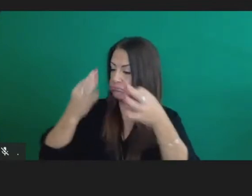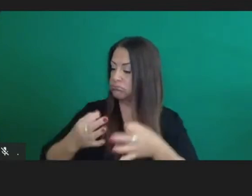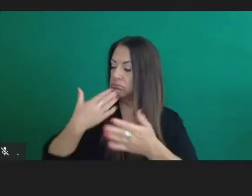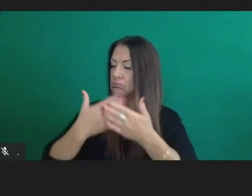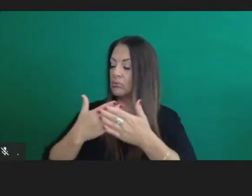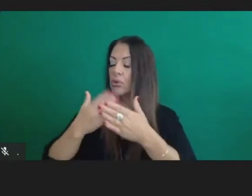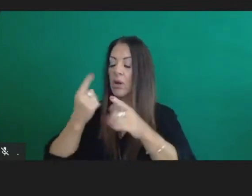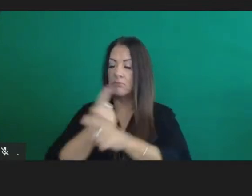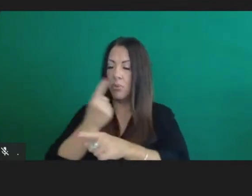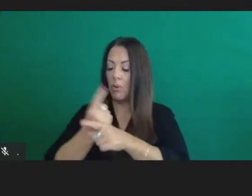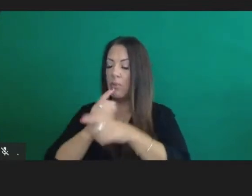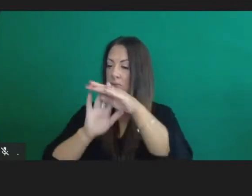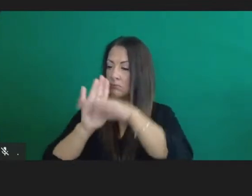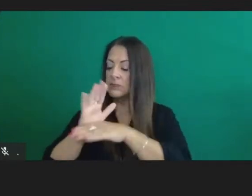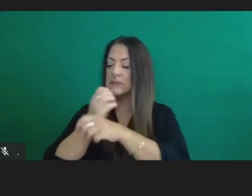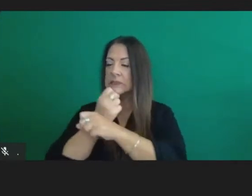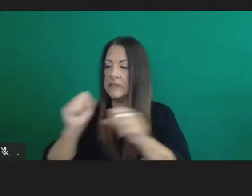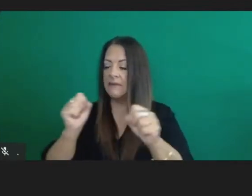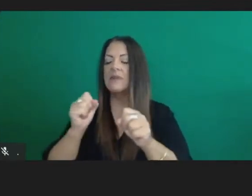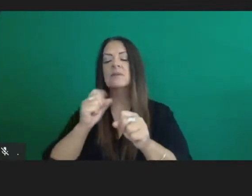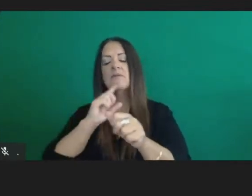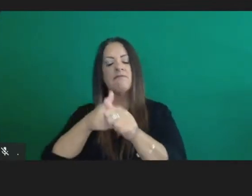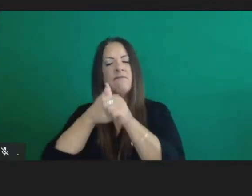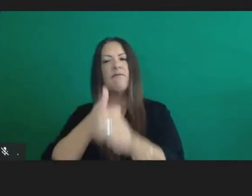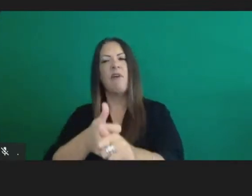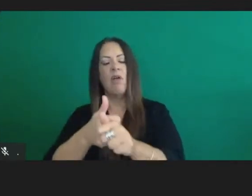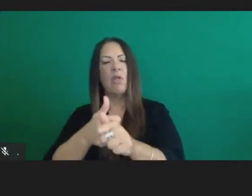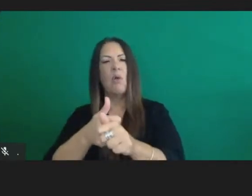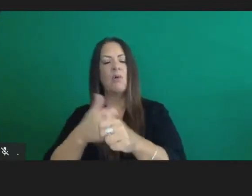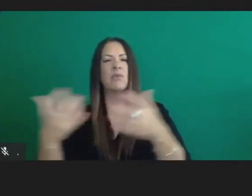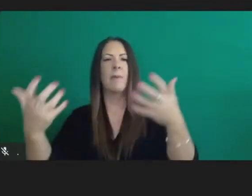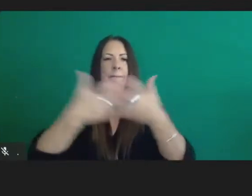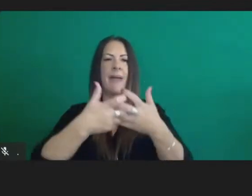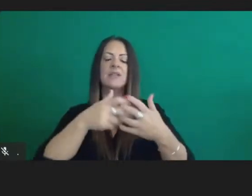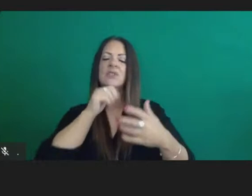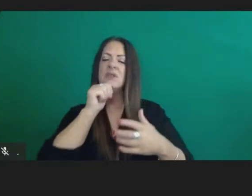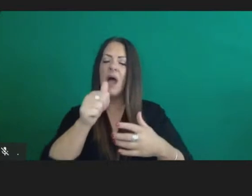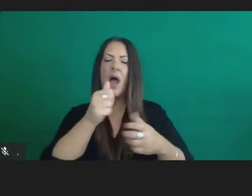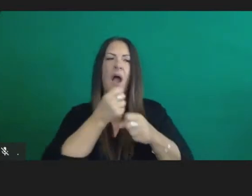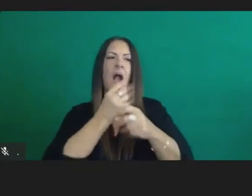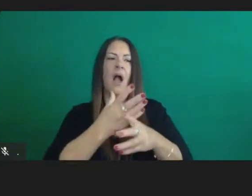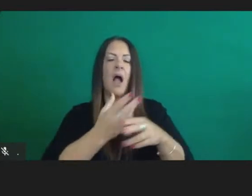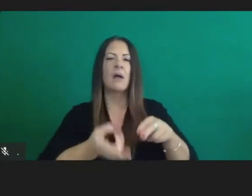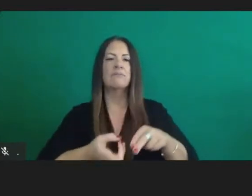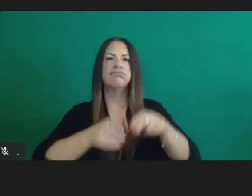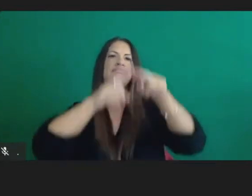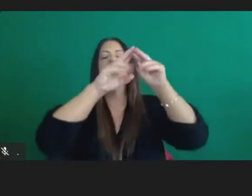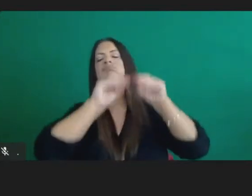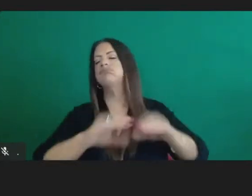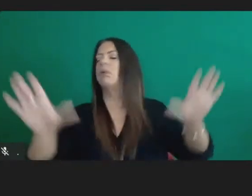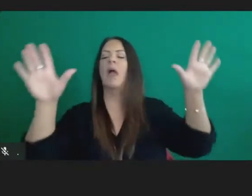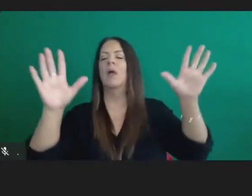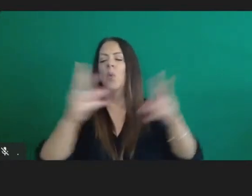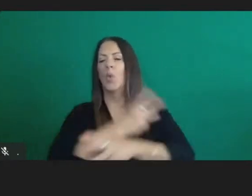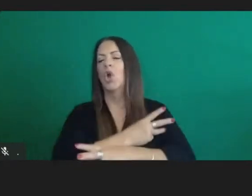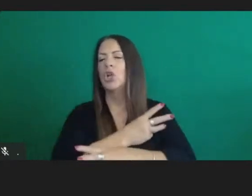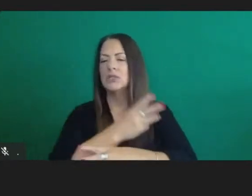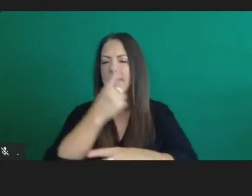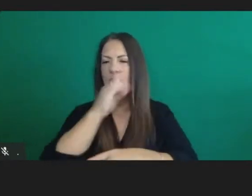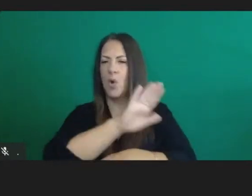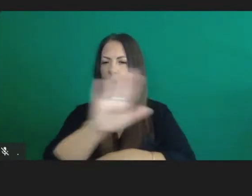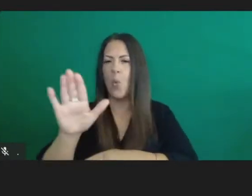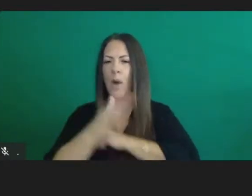to follow the whole frame to our new blueprint, which is slow and stringent moving forward, making sure that we do